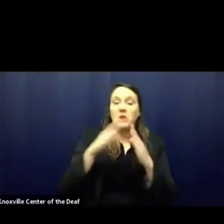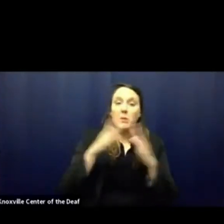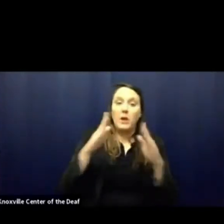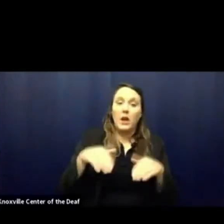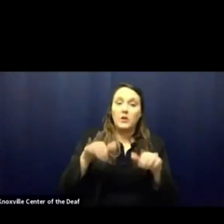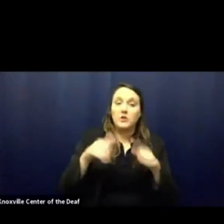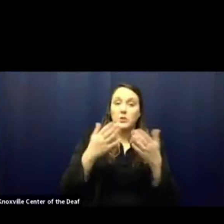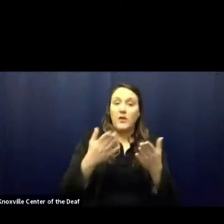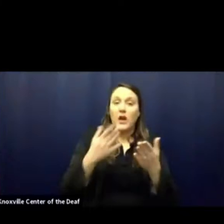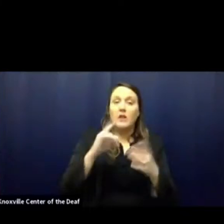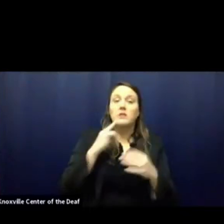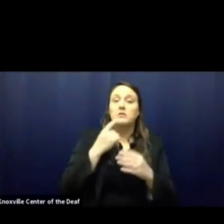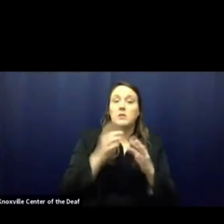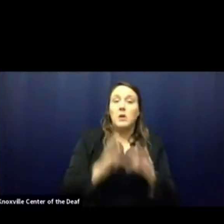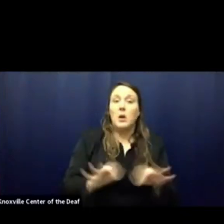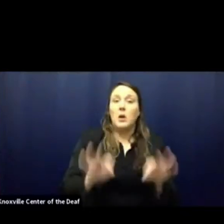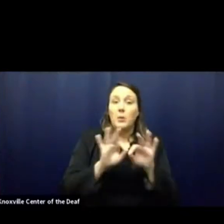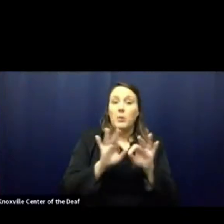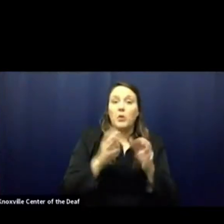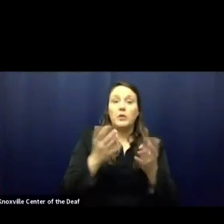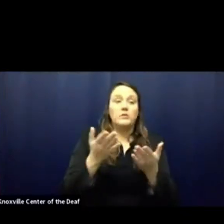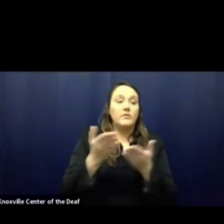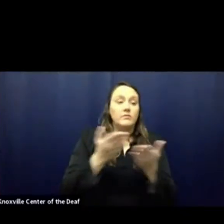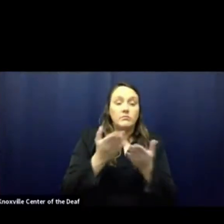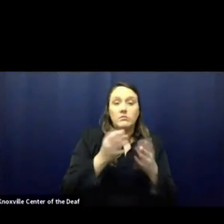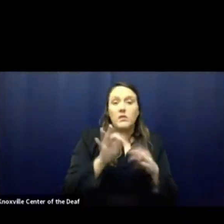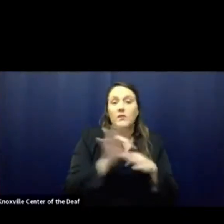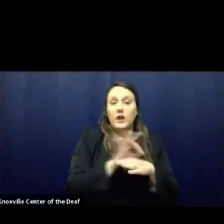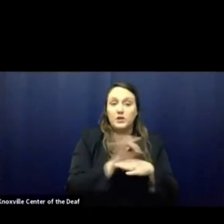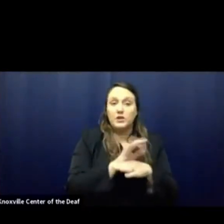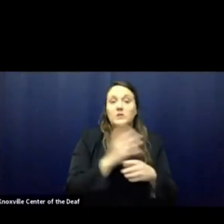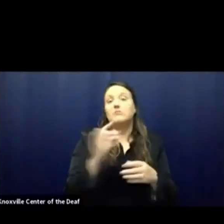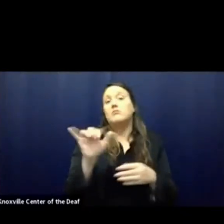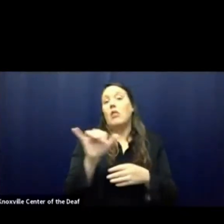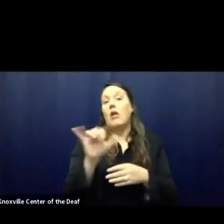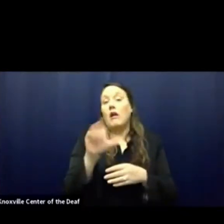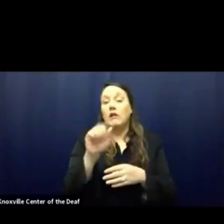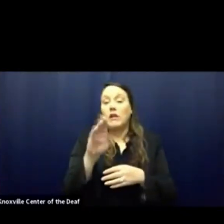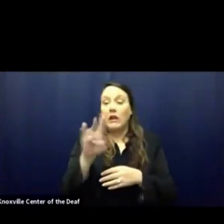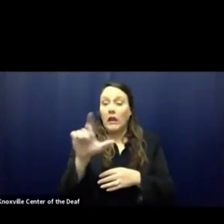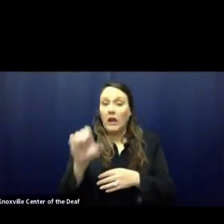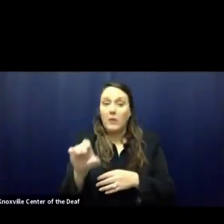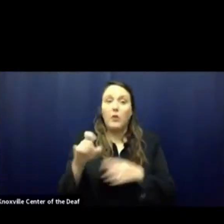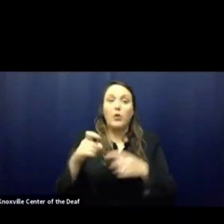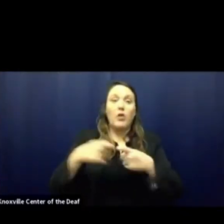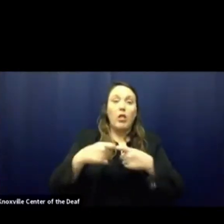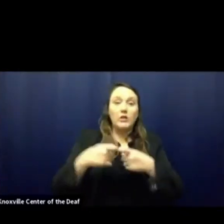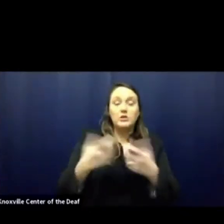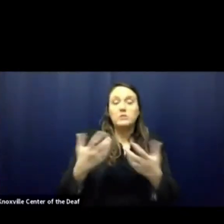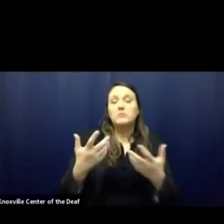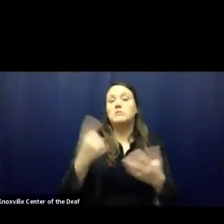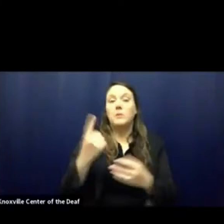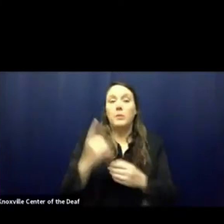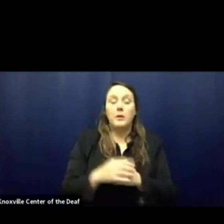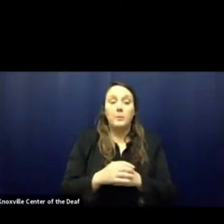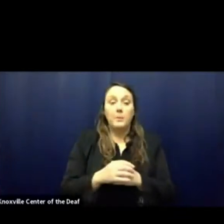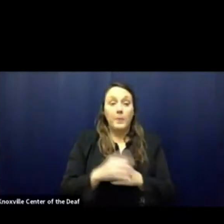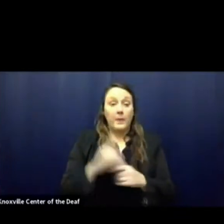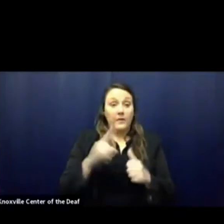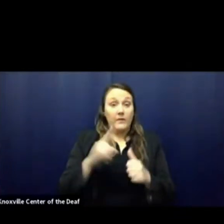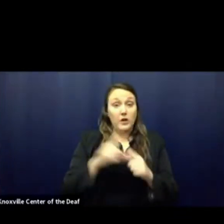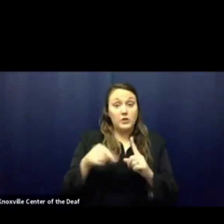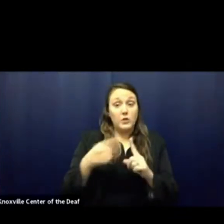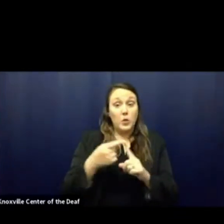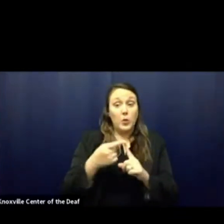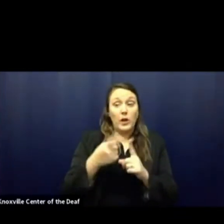service or function, such as an electrician or cable provider. First, when you're looking to hire a service provider,